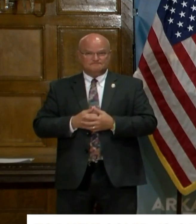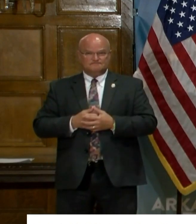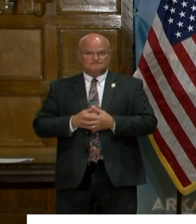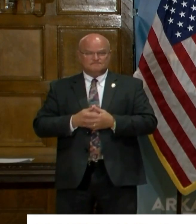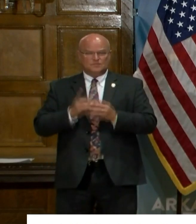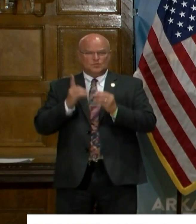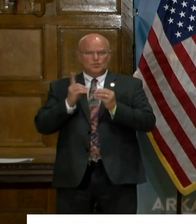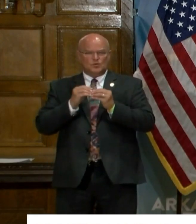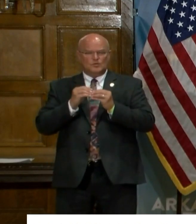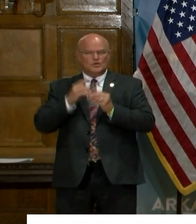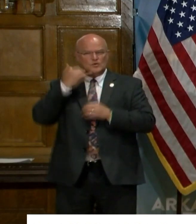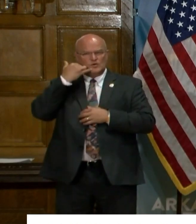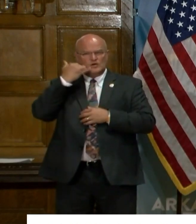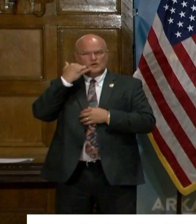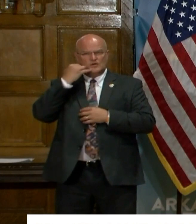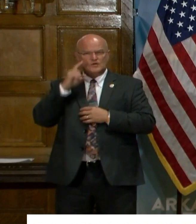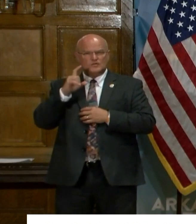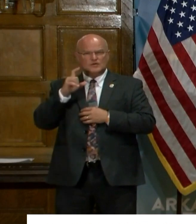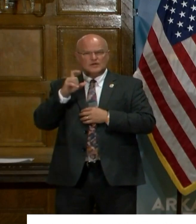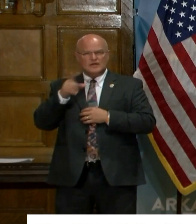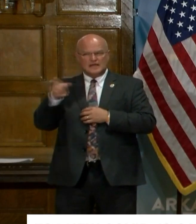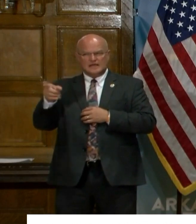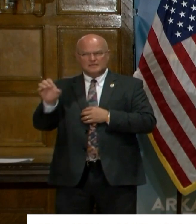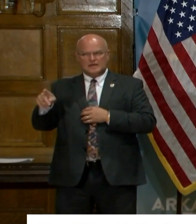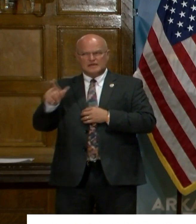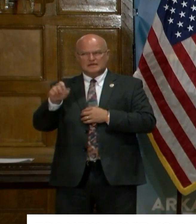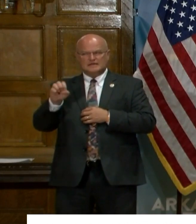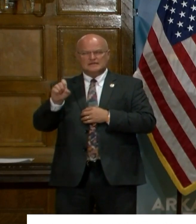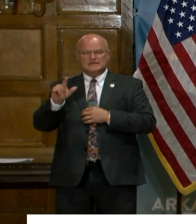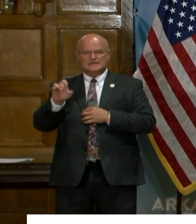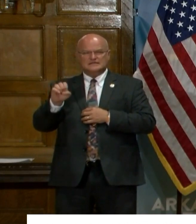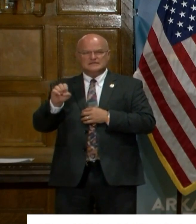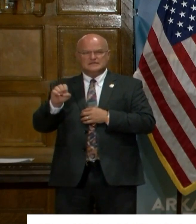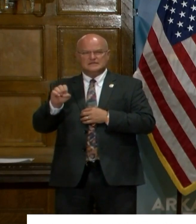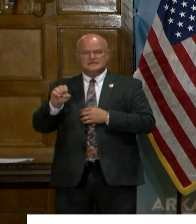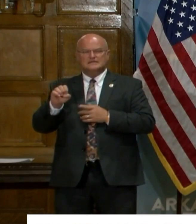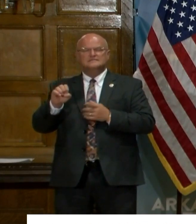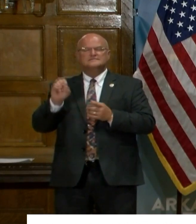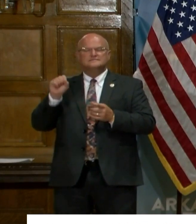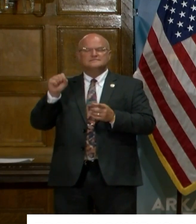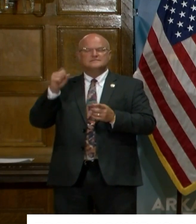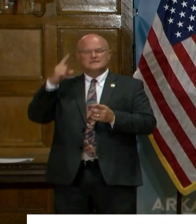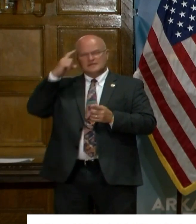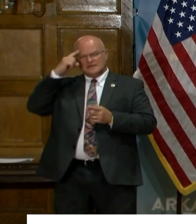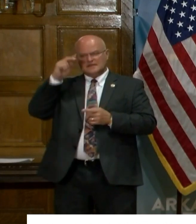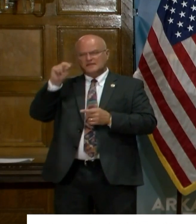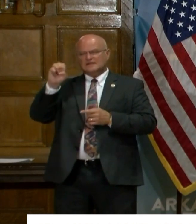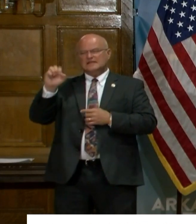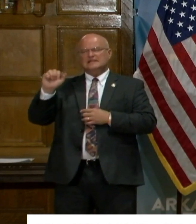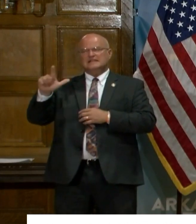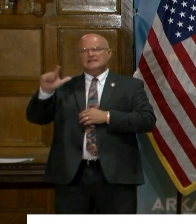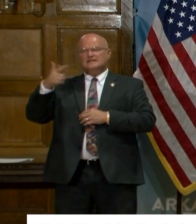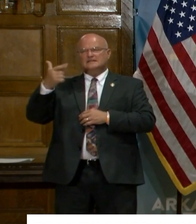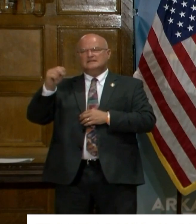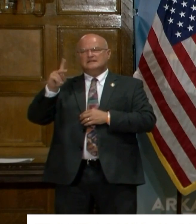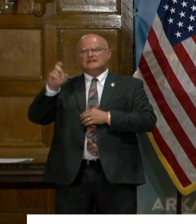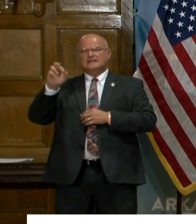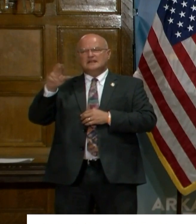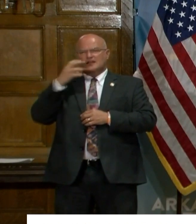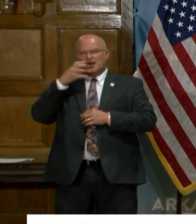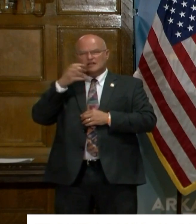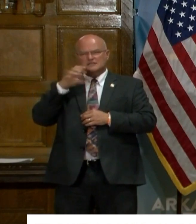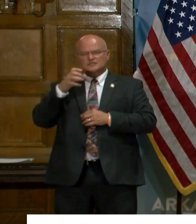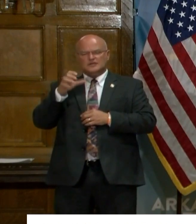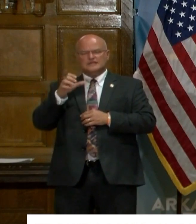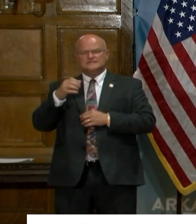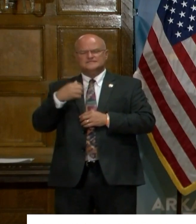Is there one more question remotely? And we'll come back to Leslie then. I think I saw her. Yes, Governor, good afternoon. It's Neil Gladner in Hot Springs. I want to go back to the poll